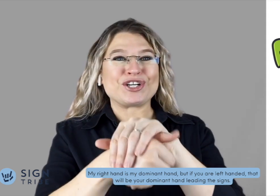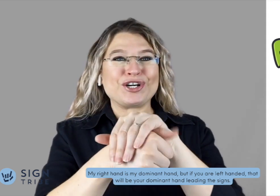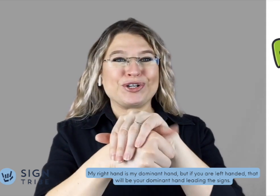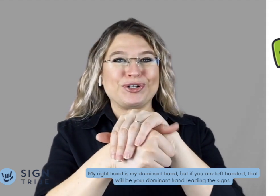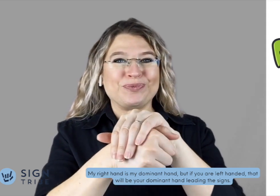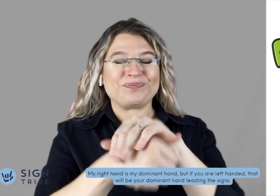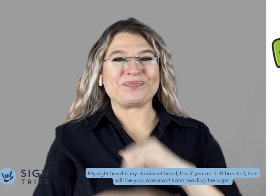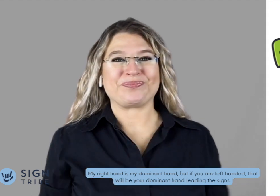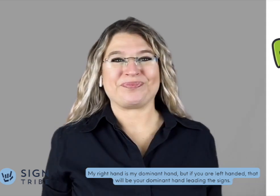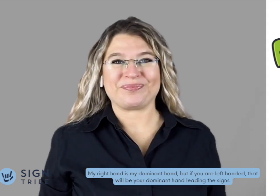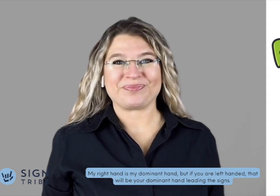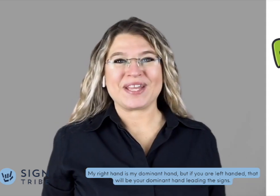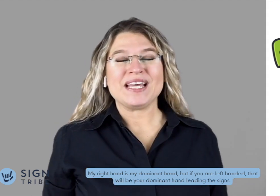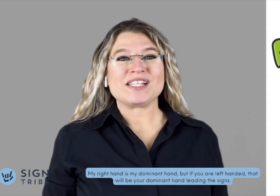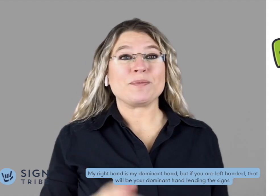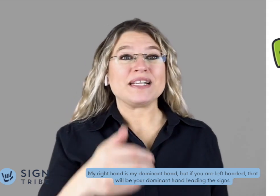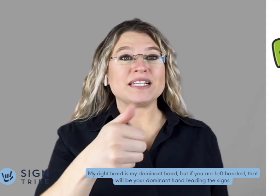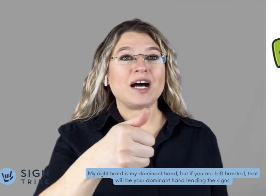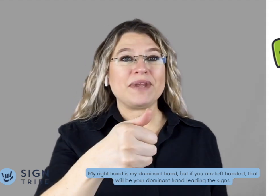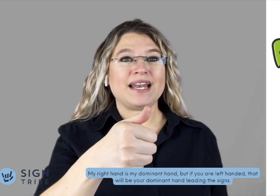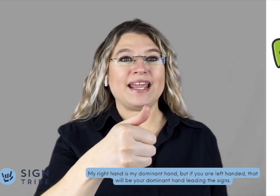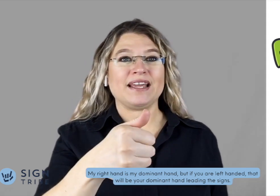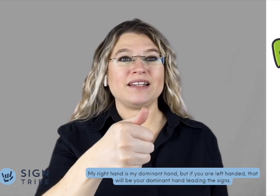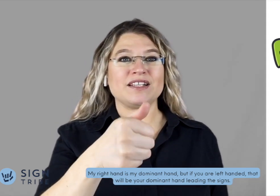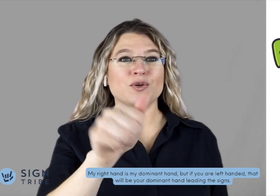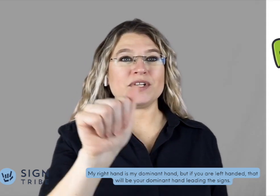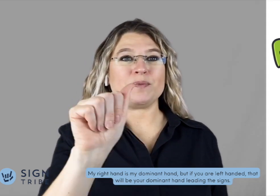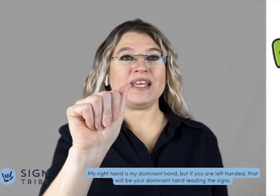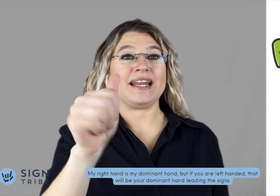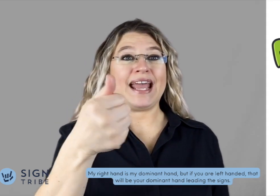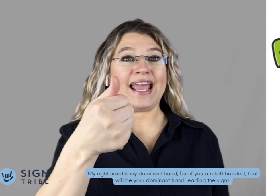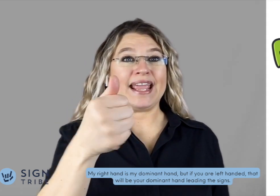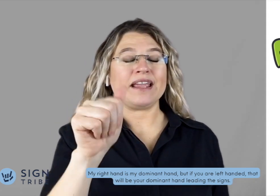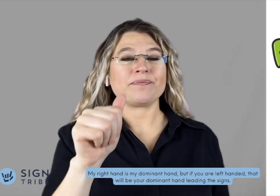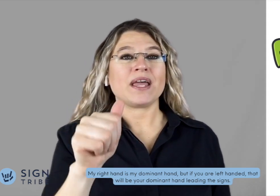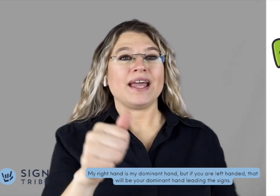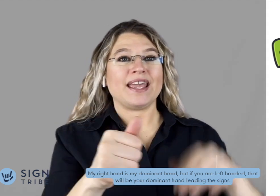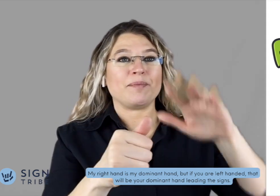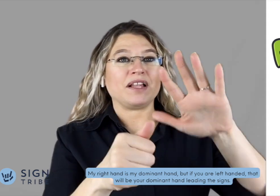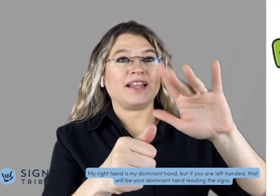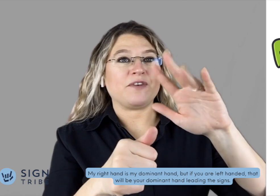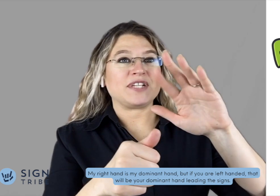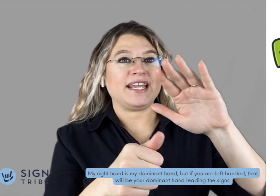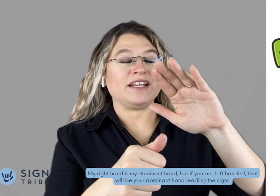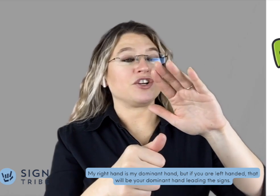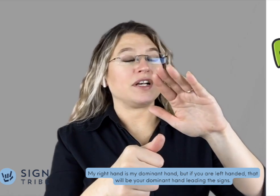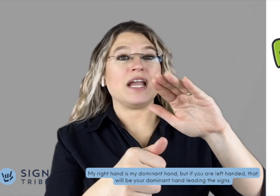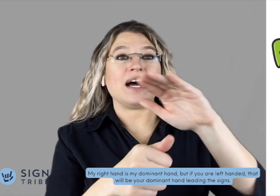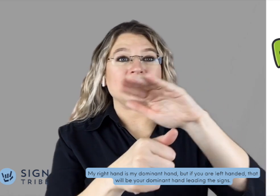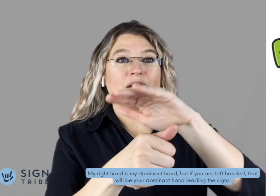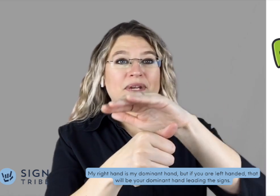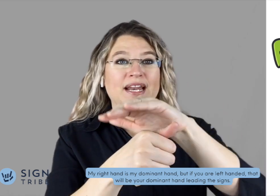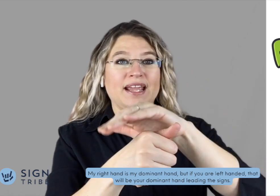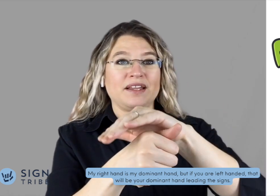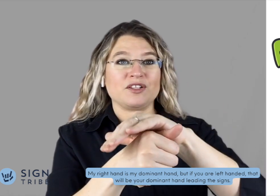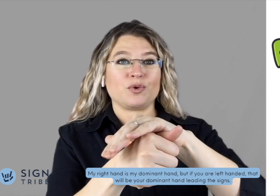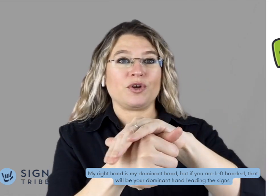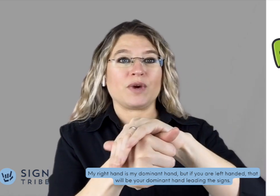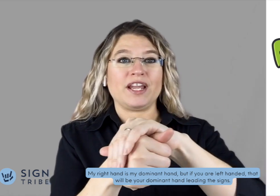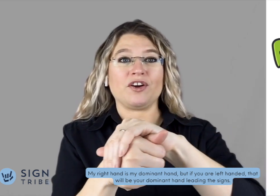Turtle. So my dominant hand is going to be in an A, and my left hand or non-dominant hand is going right here on